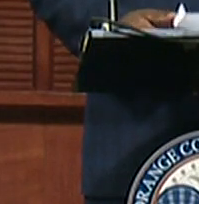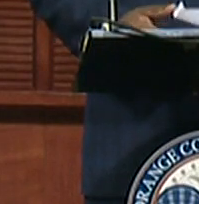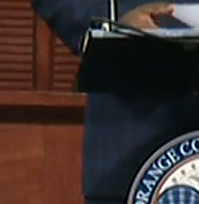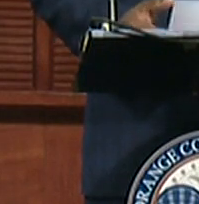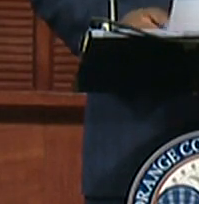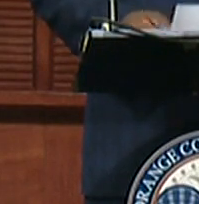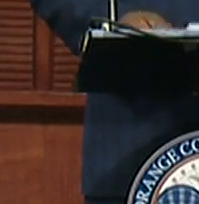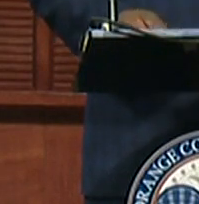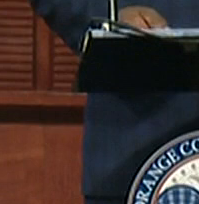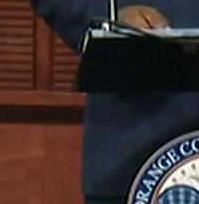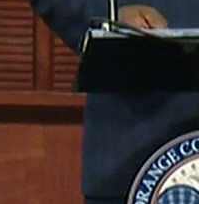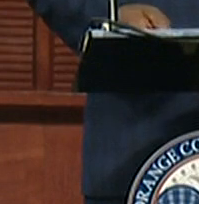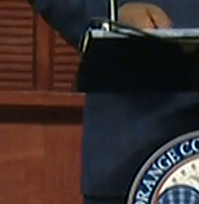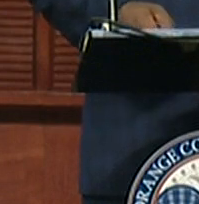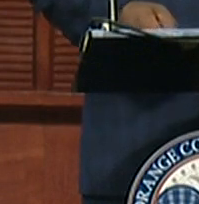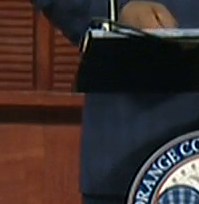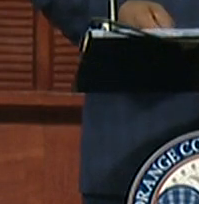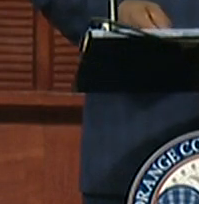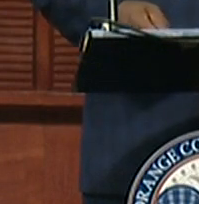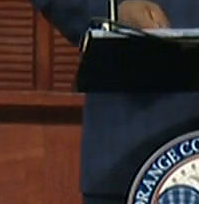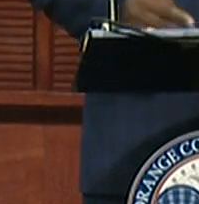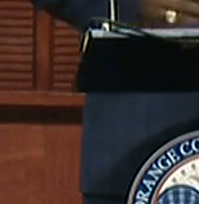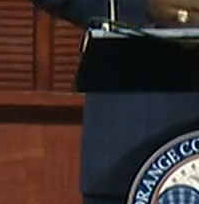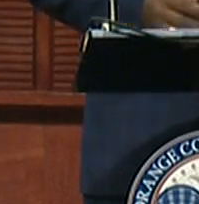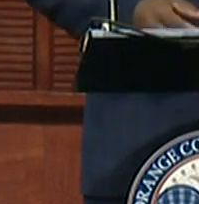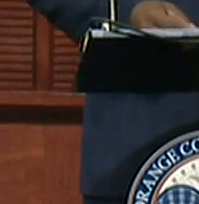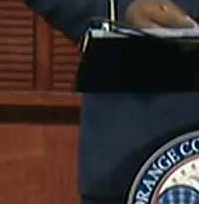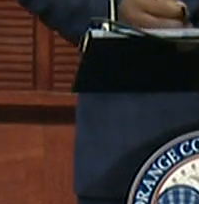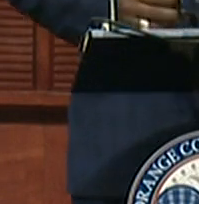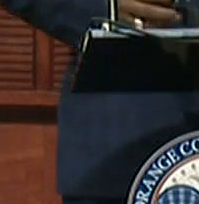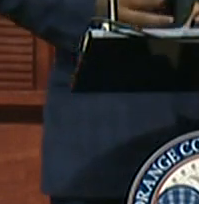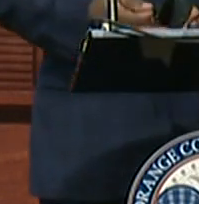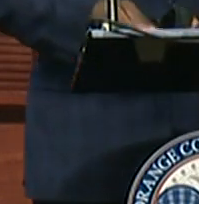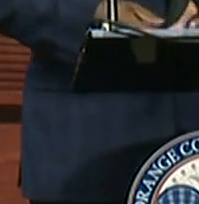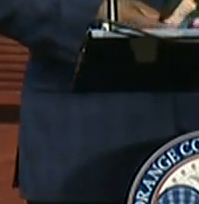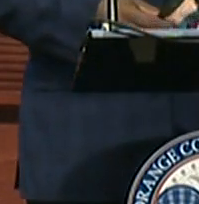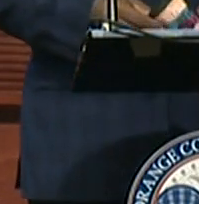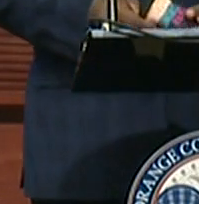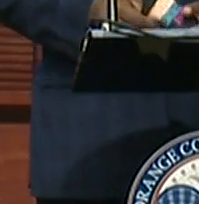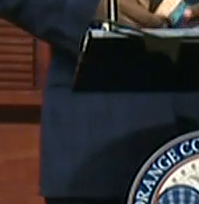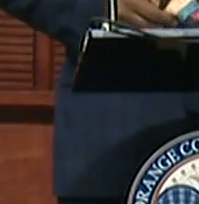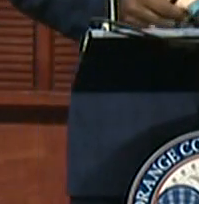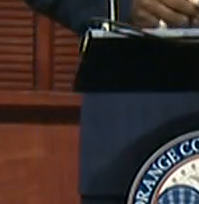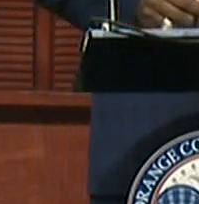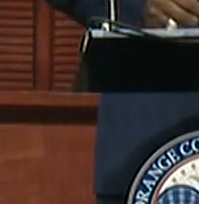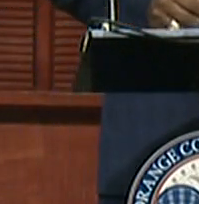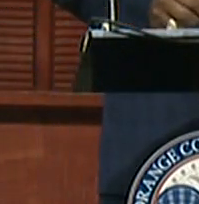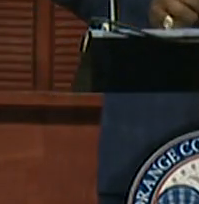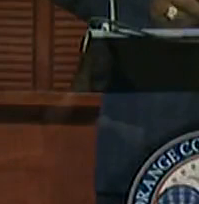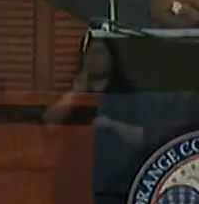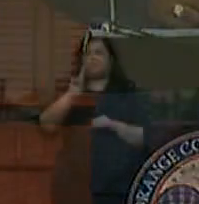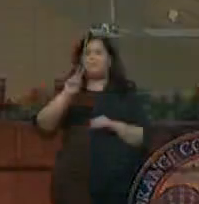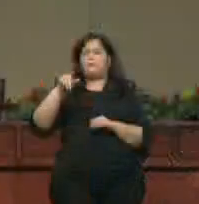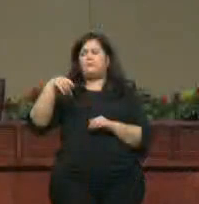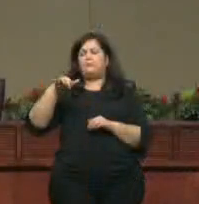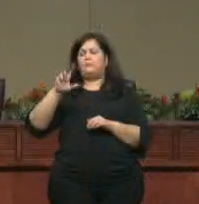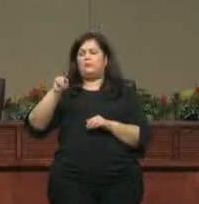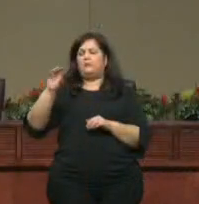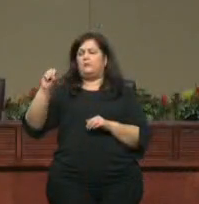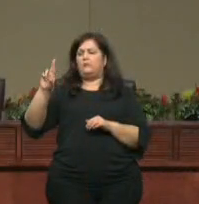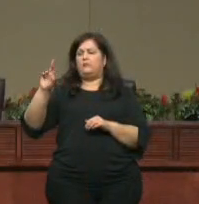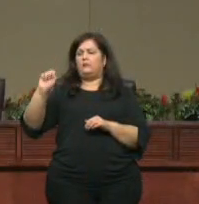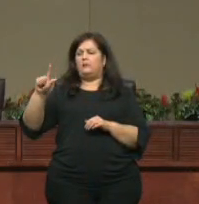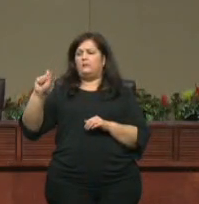wearing masks within our community. The tagline of Do Your Part, ORL.com, or Do Your